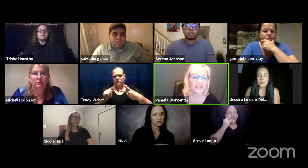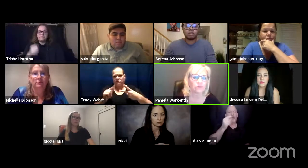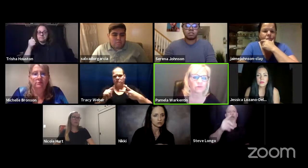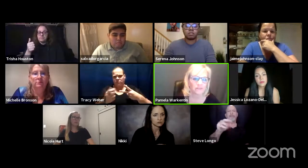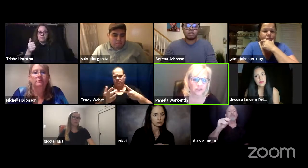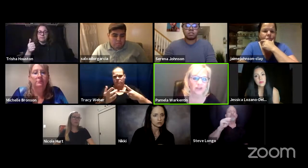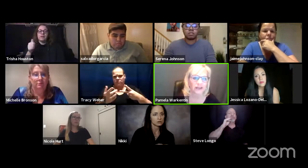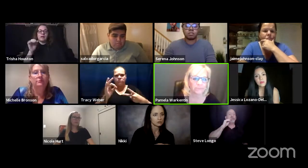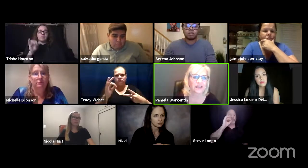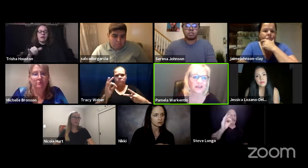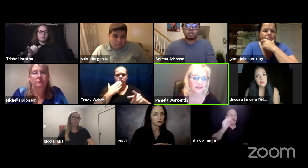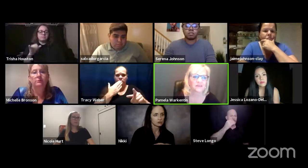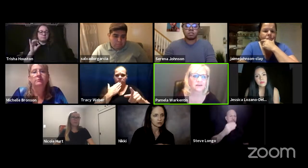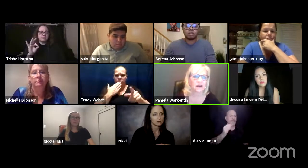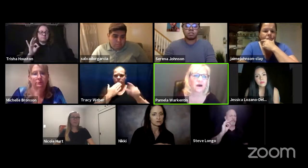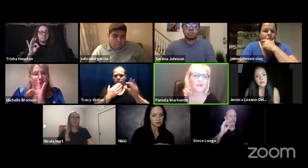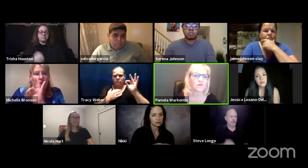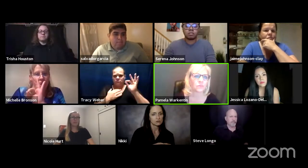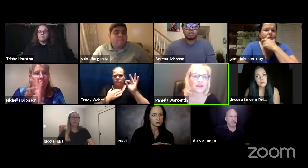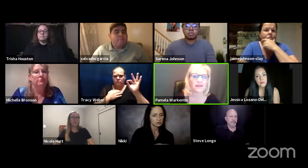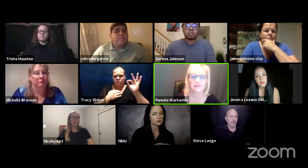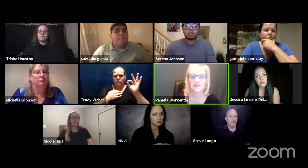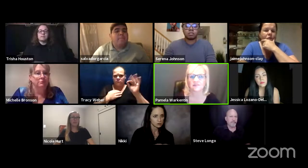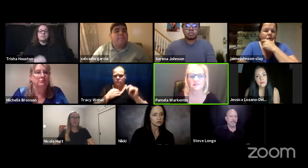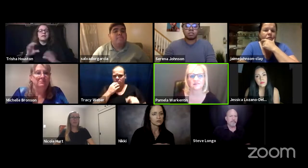second revision and update on those bylaws.